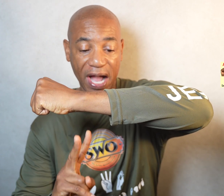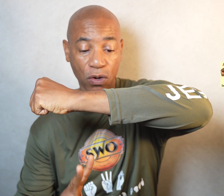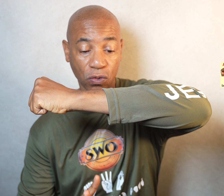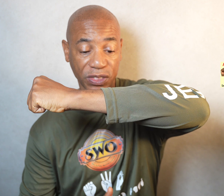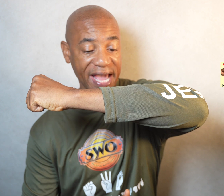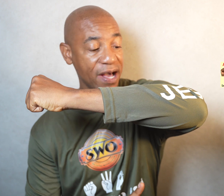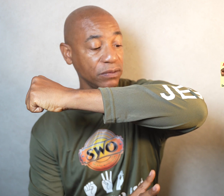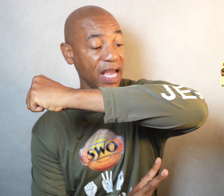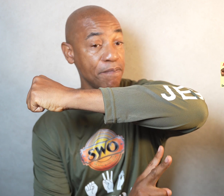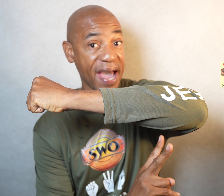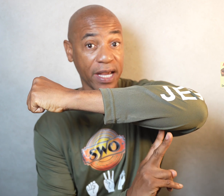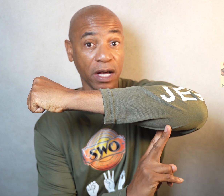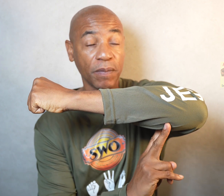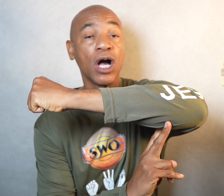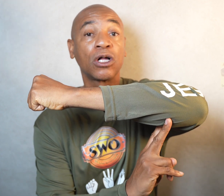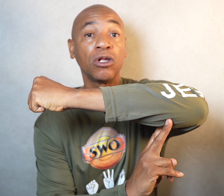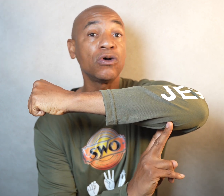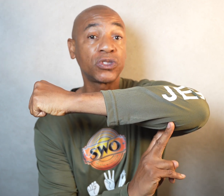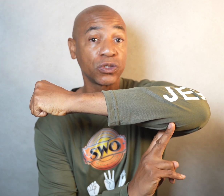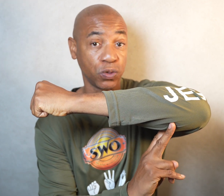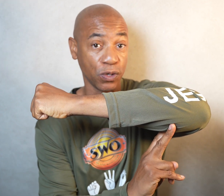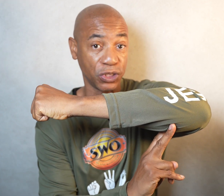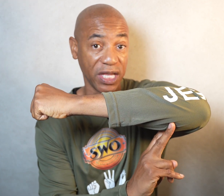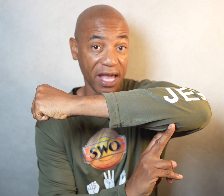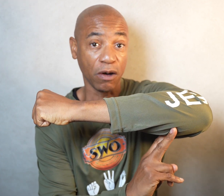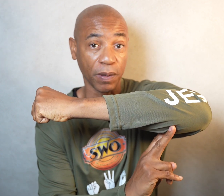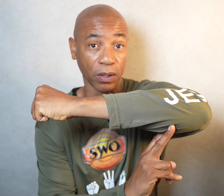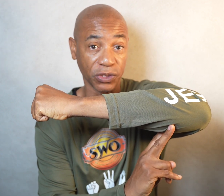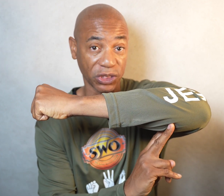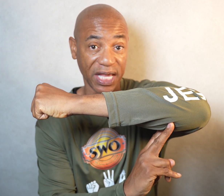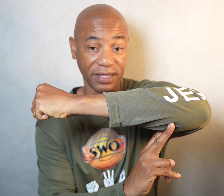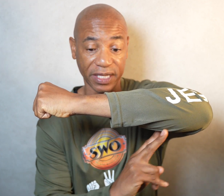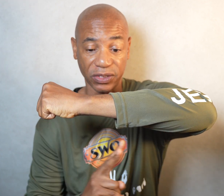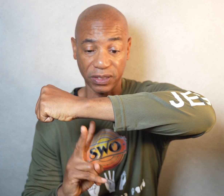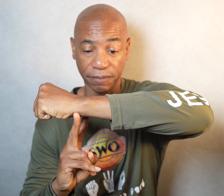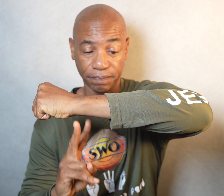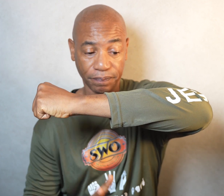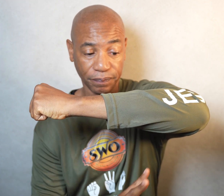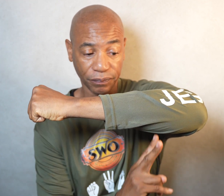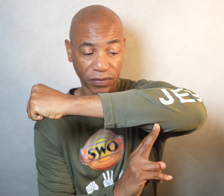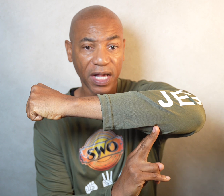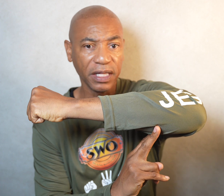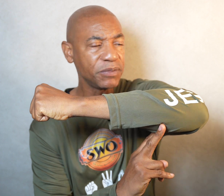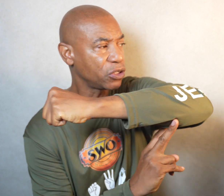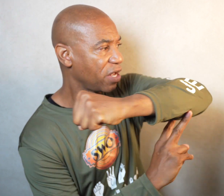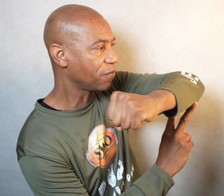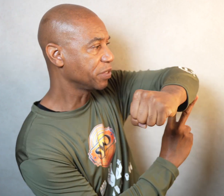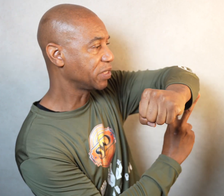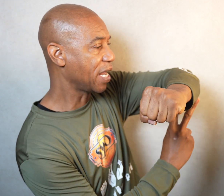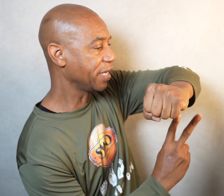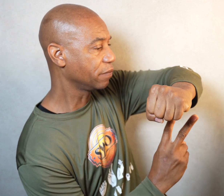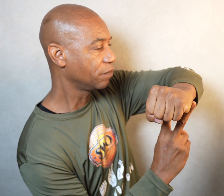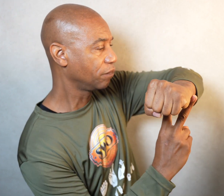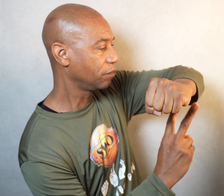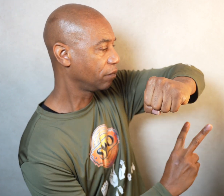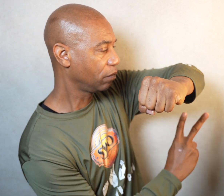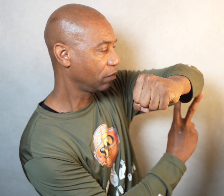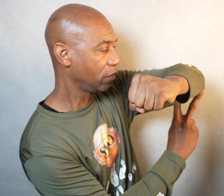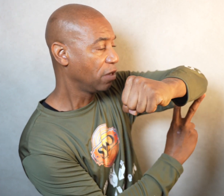go down and back up closer towards the elbow, just like this. Let me show you that from the side.